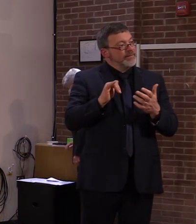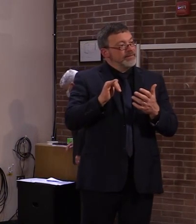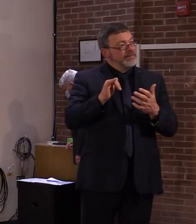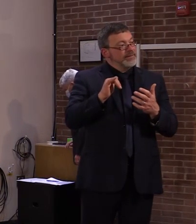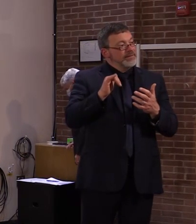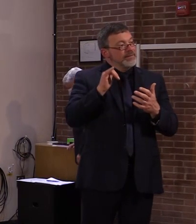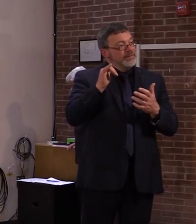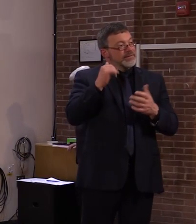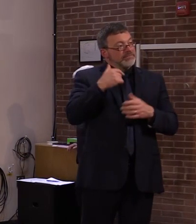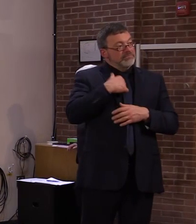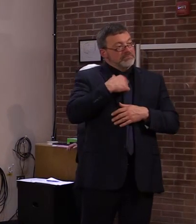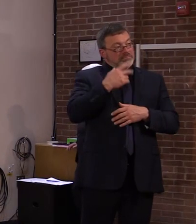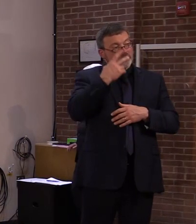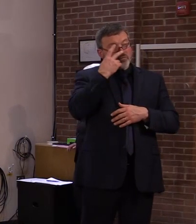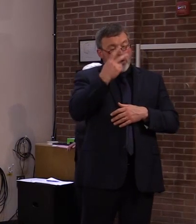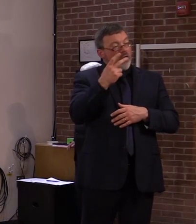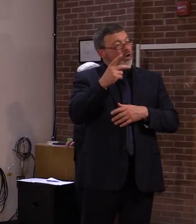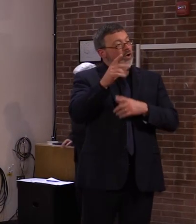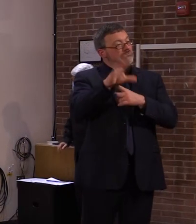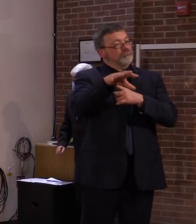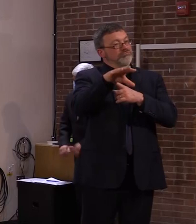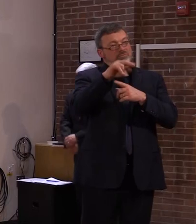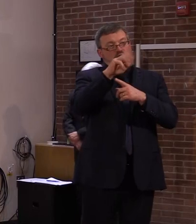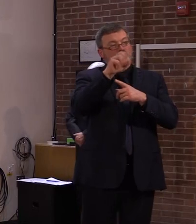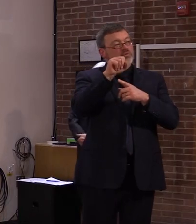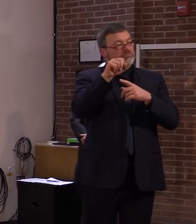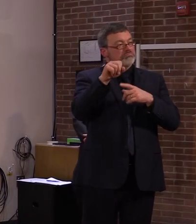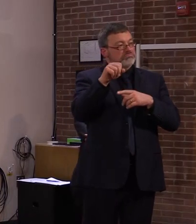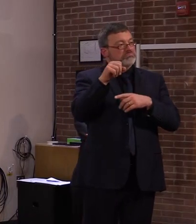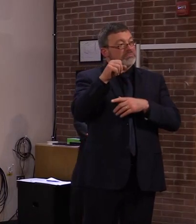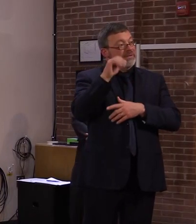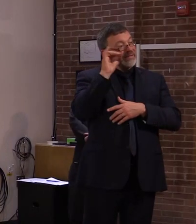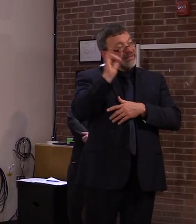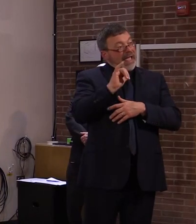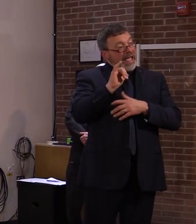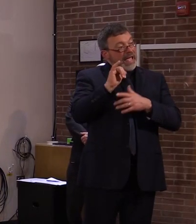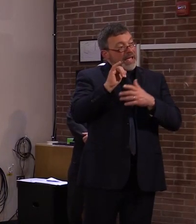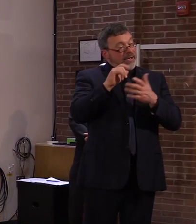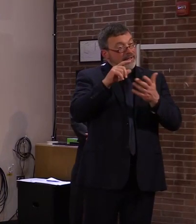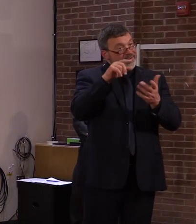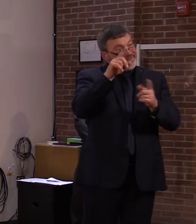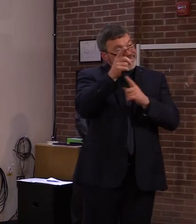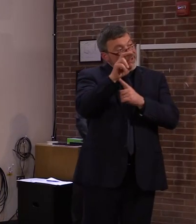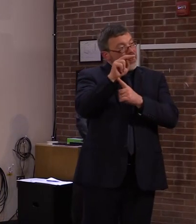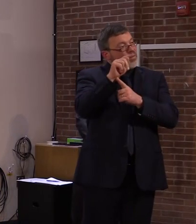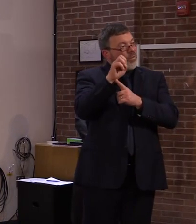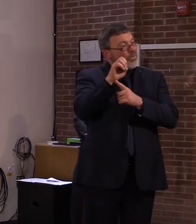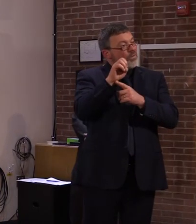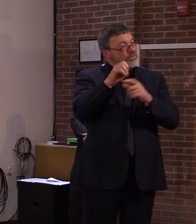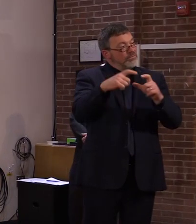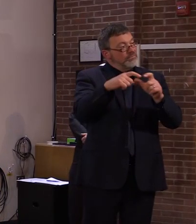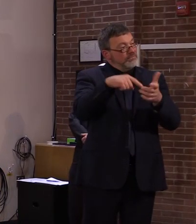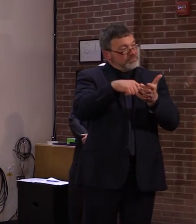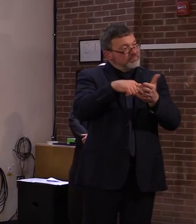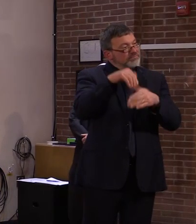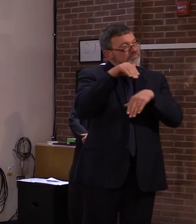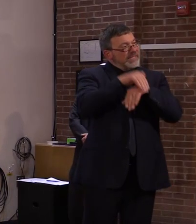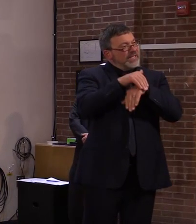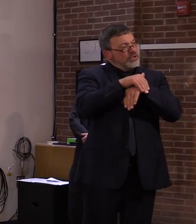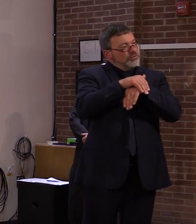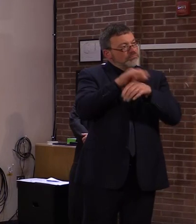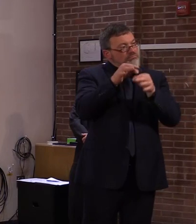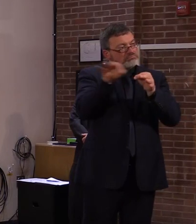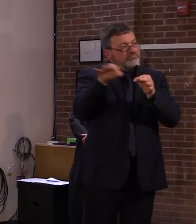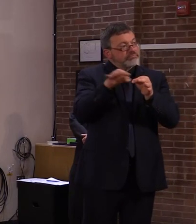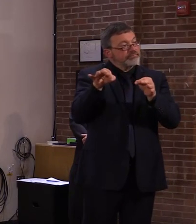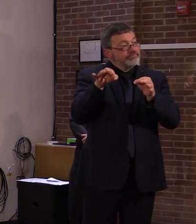recently in the media. I'm not familiar with exactly what was in the doctor's note, and I think that might be the issue. You know, you can't necessarily have a doctor's